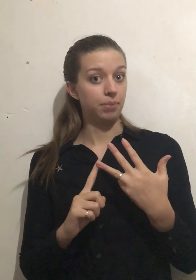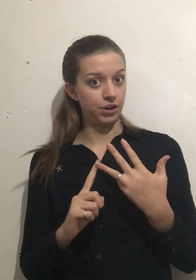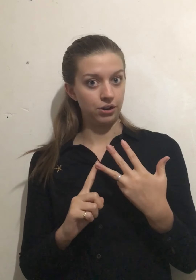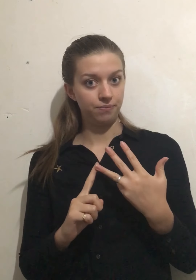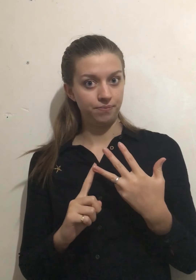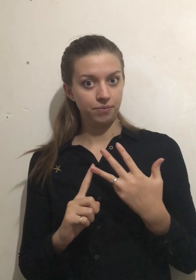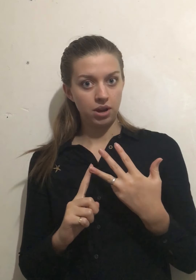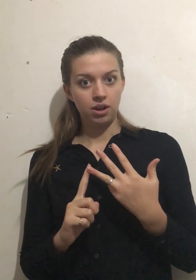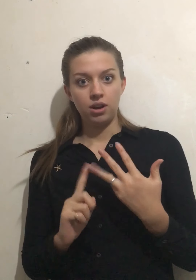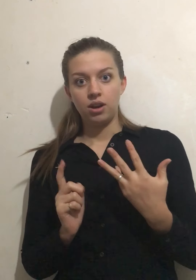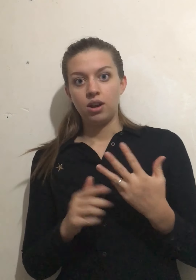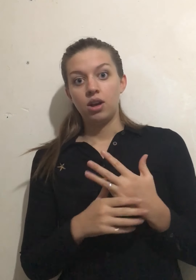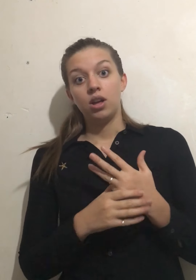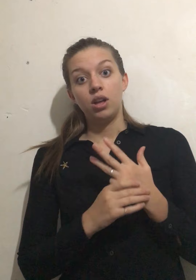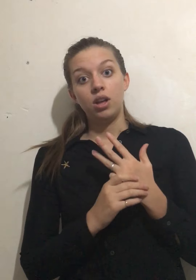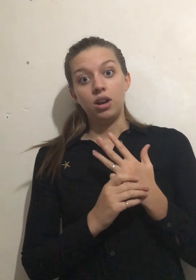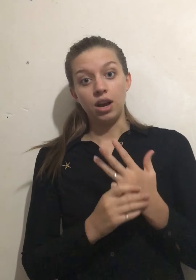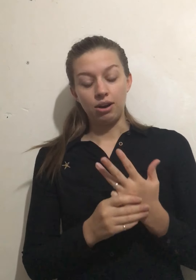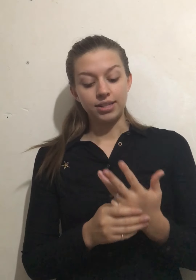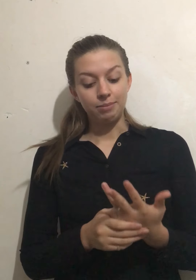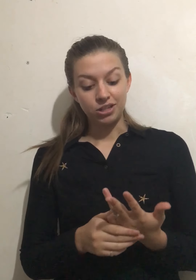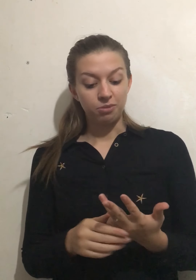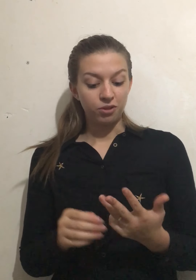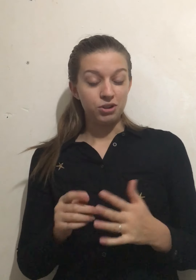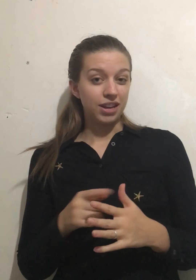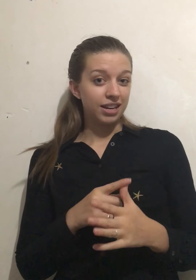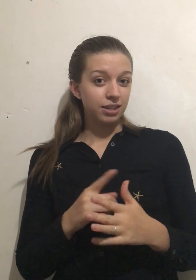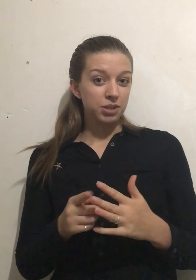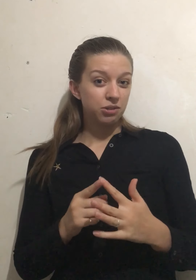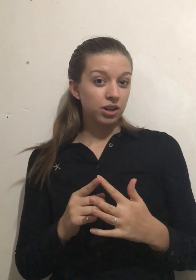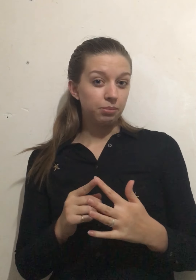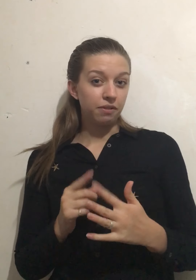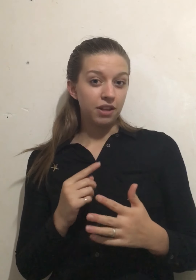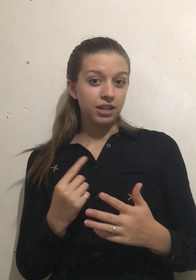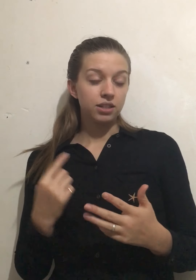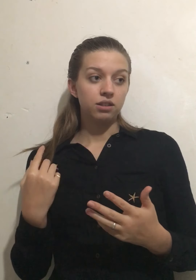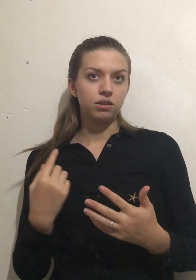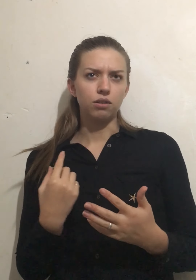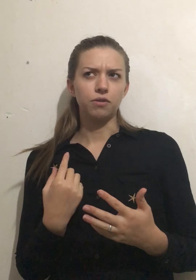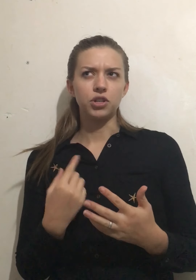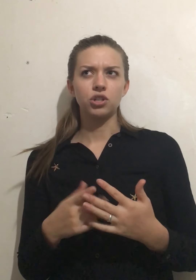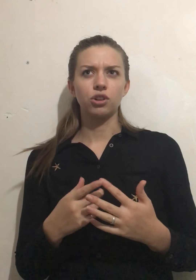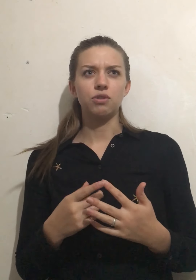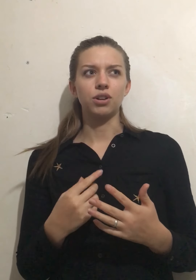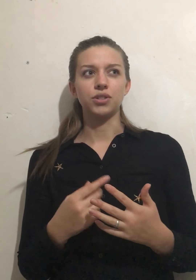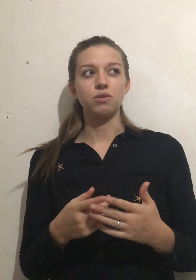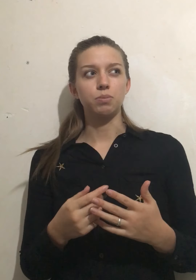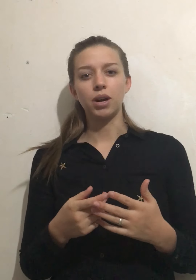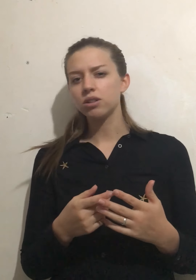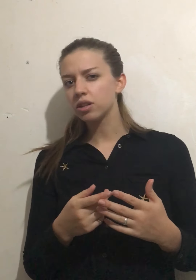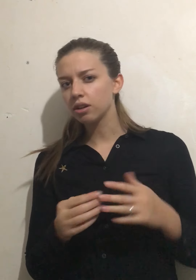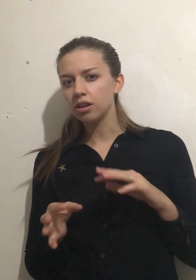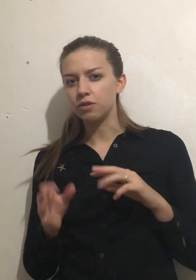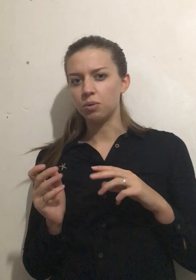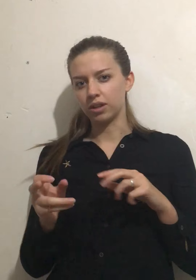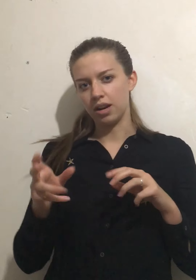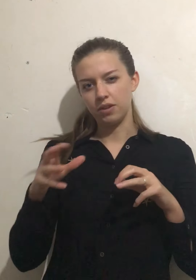butter. Now, as I mentioned before, you can substitute a couple of things. So for the sugar, you can also use brown sugar. If you want kind of a